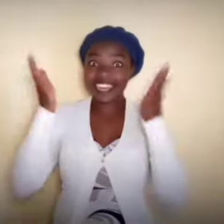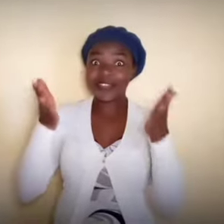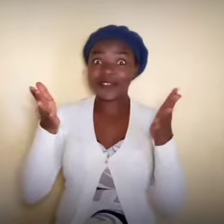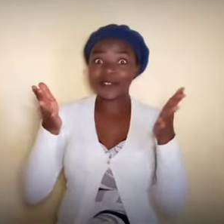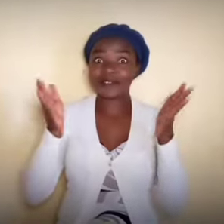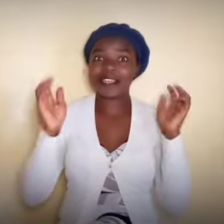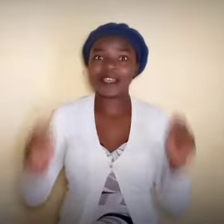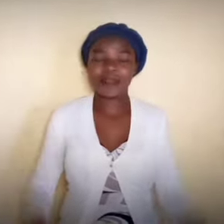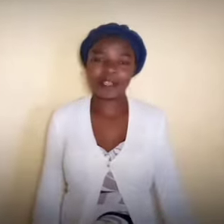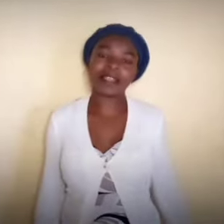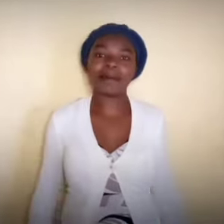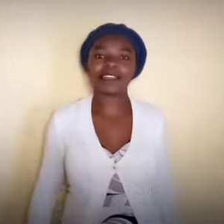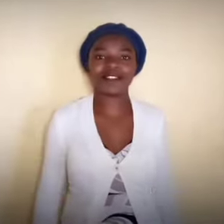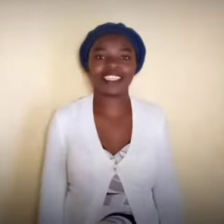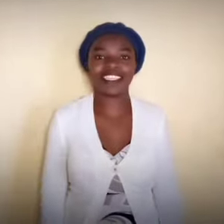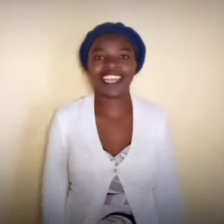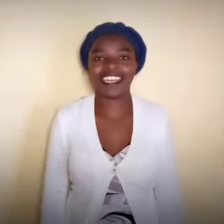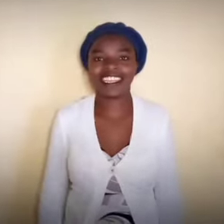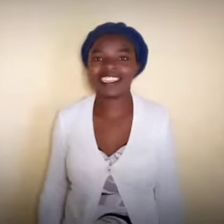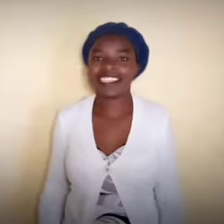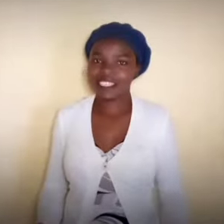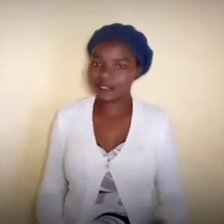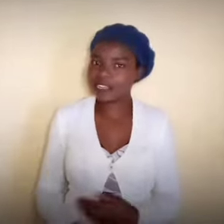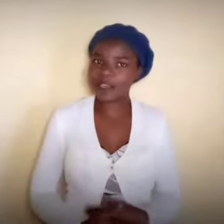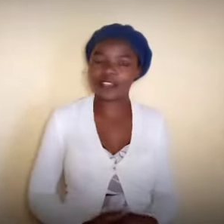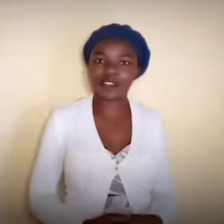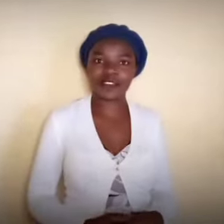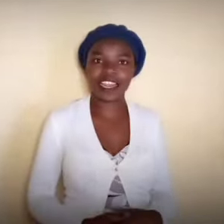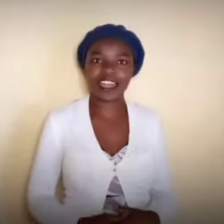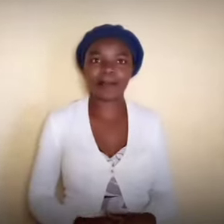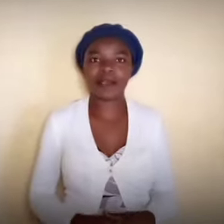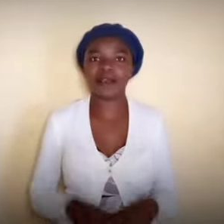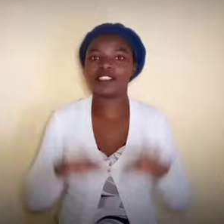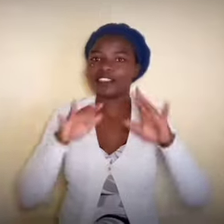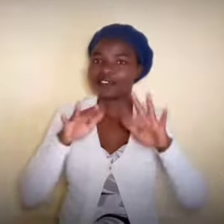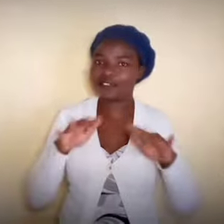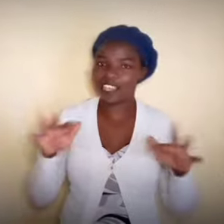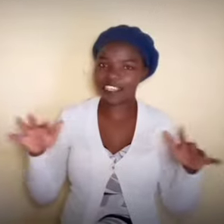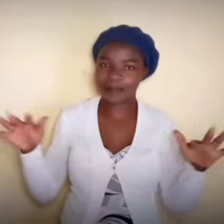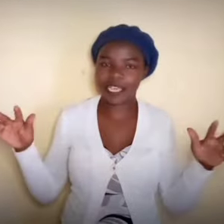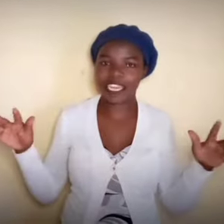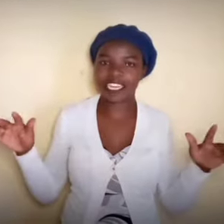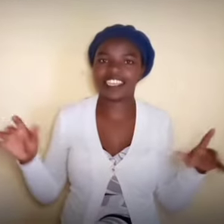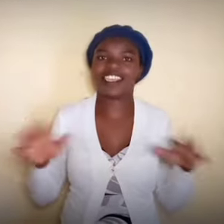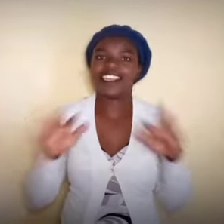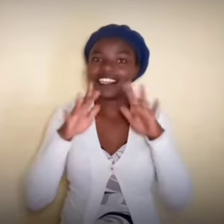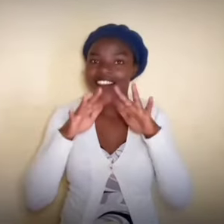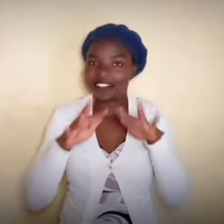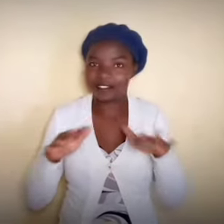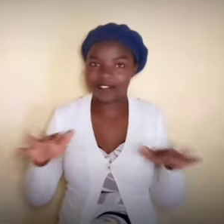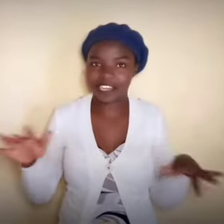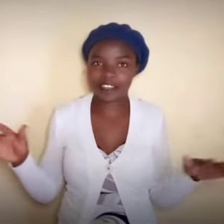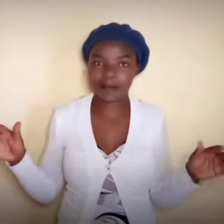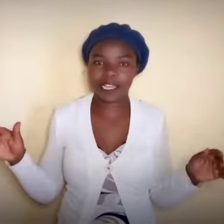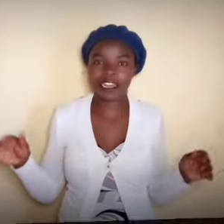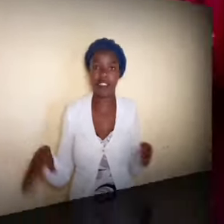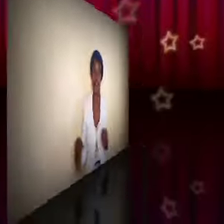Hello, welcome back to this channel. Today we are going to learn about fingerspelling. Fingerspelling.